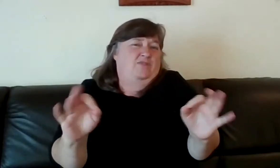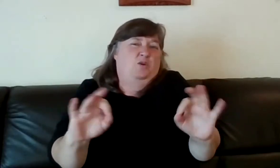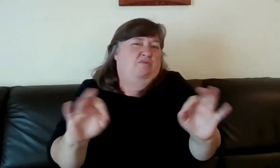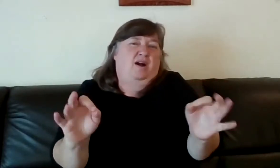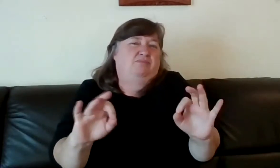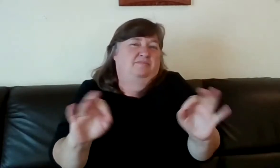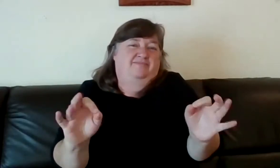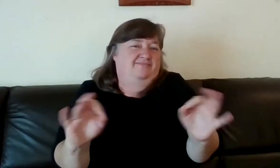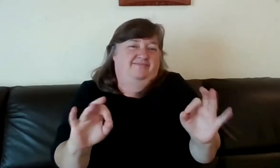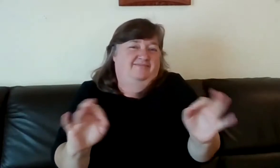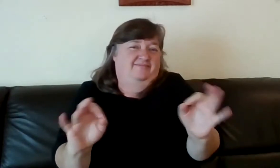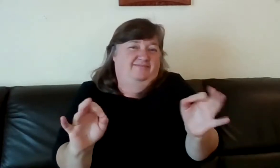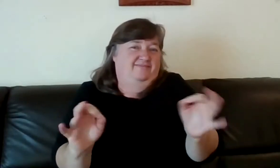No problem.